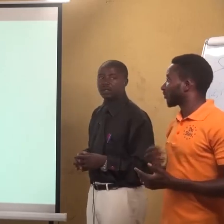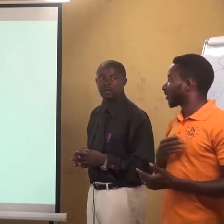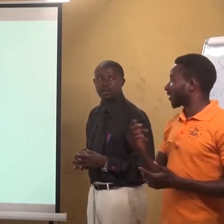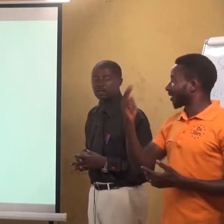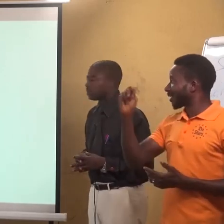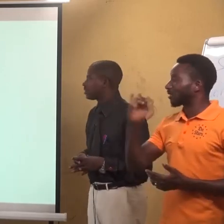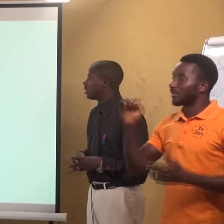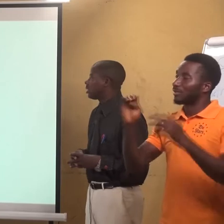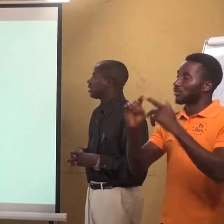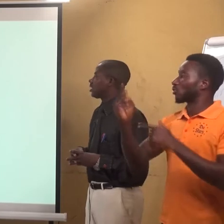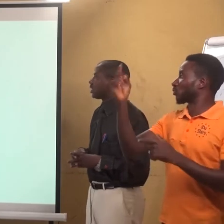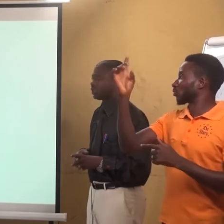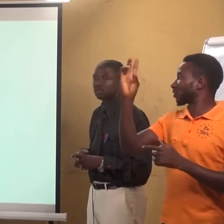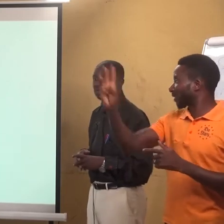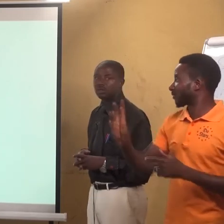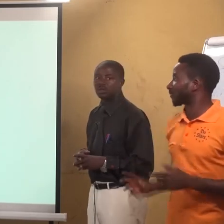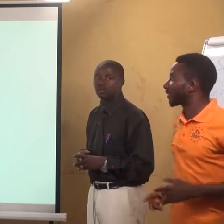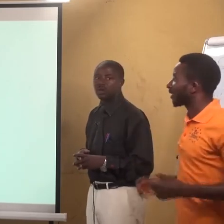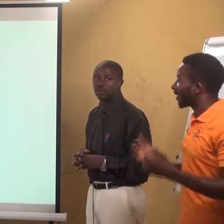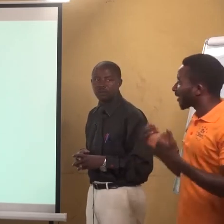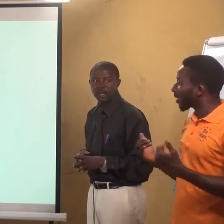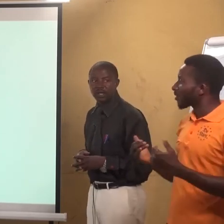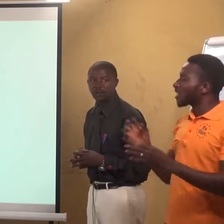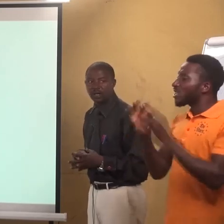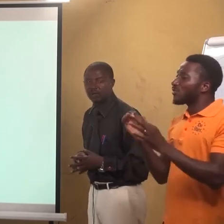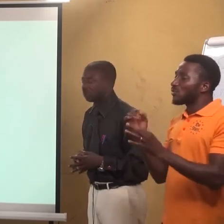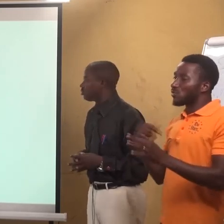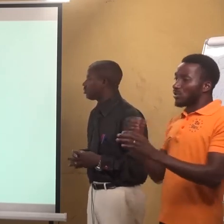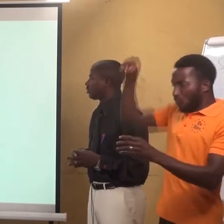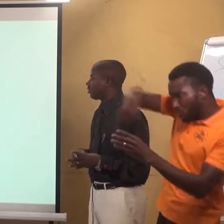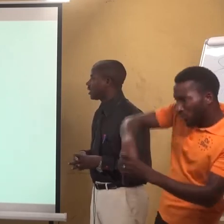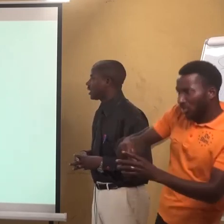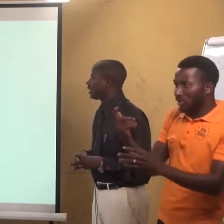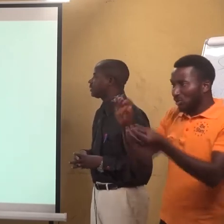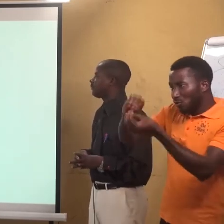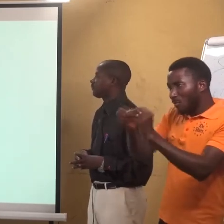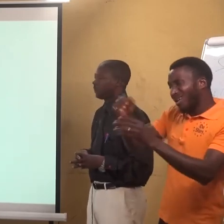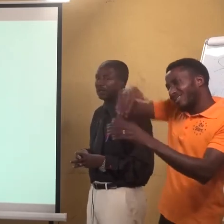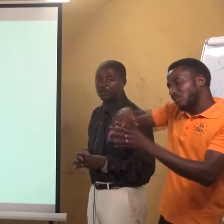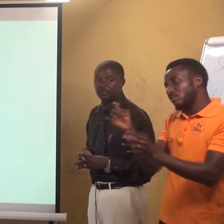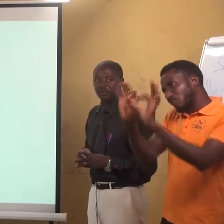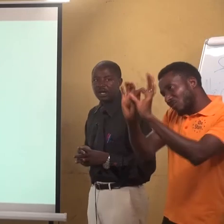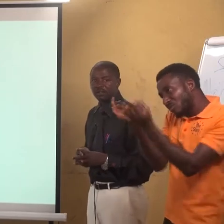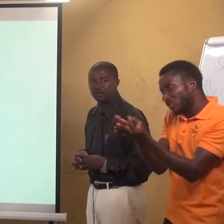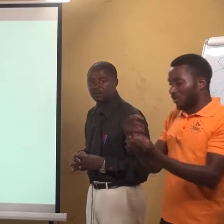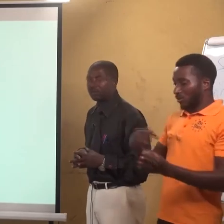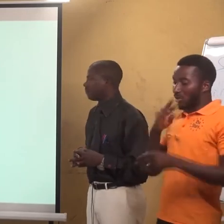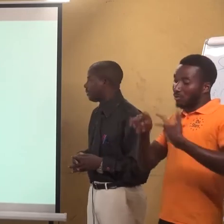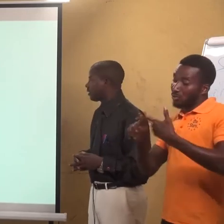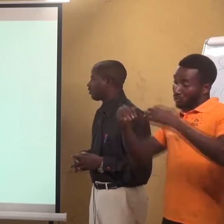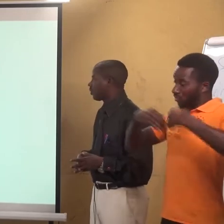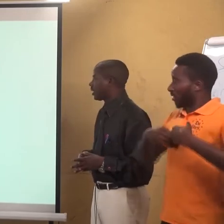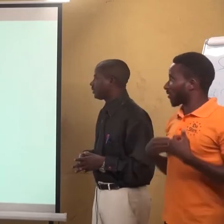T7 equals 32 open bracket 1 over 2 close bracket raised to the power